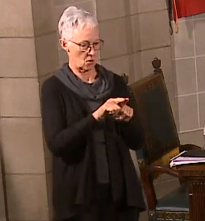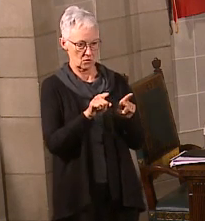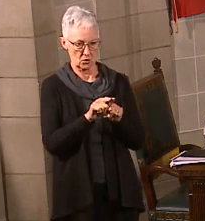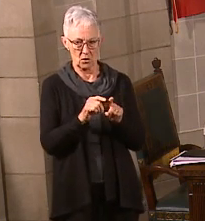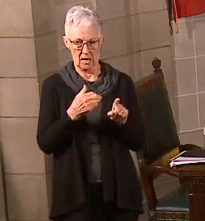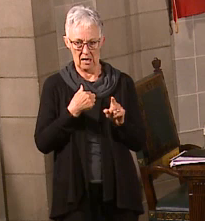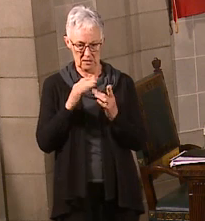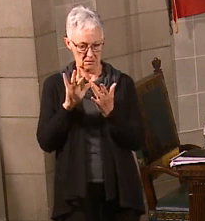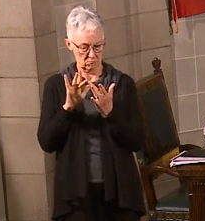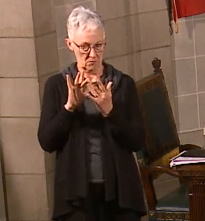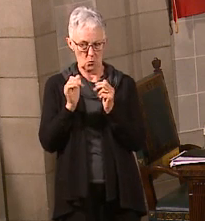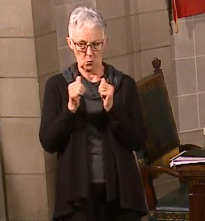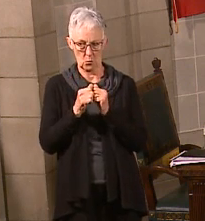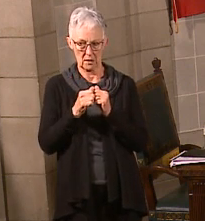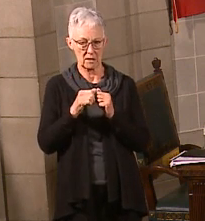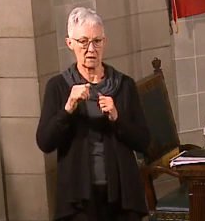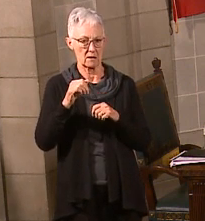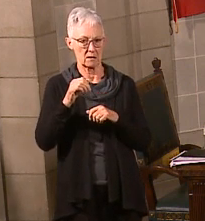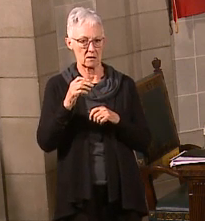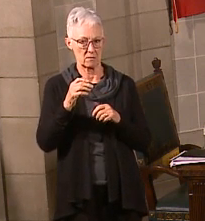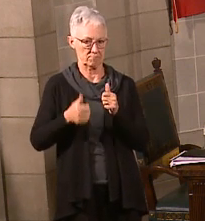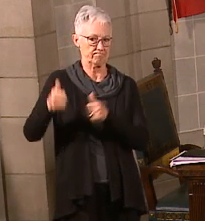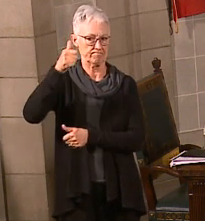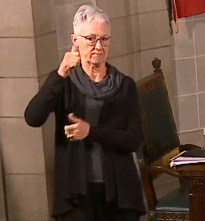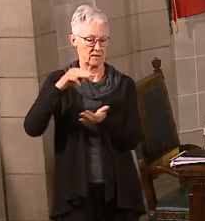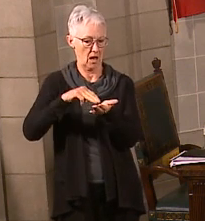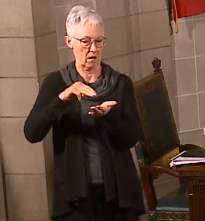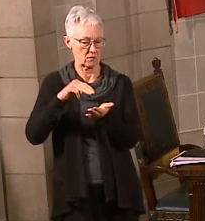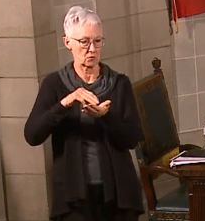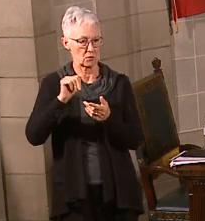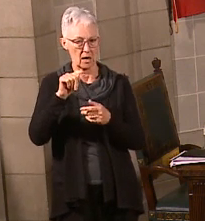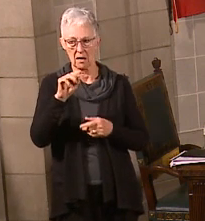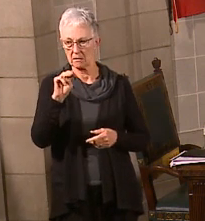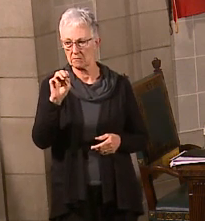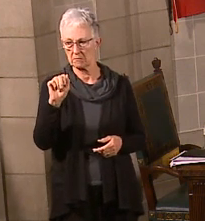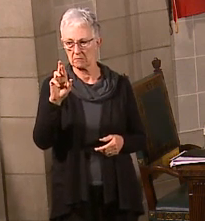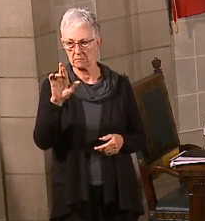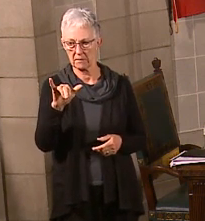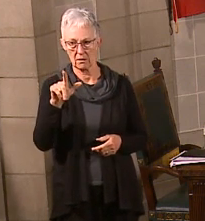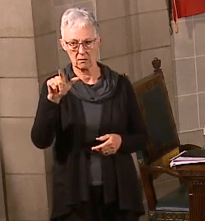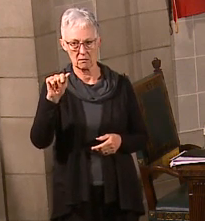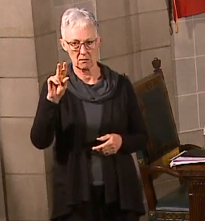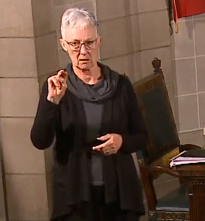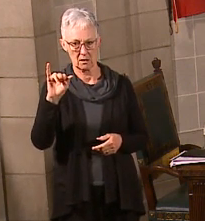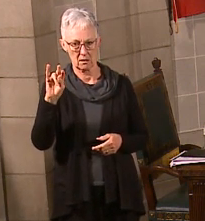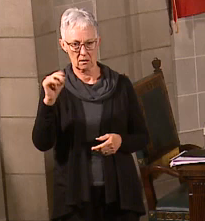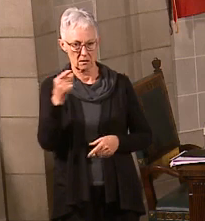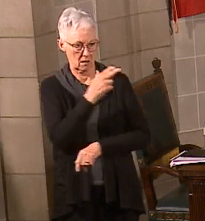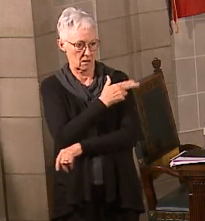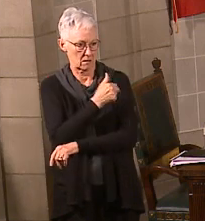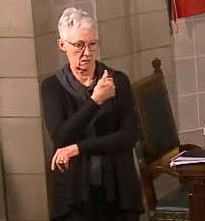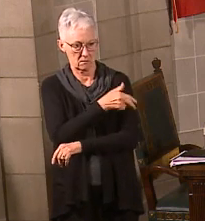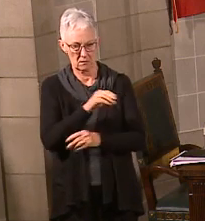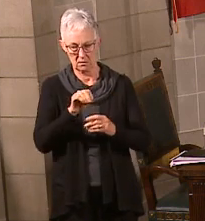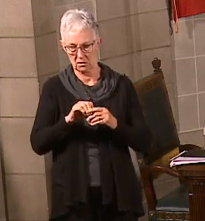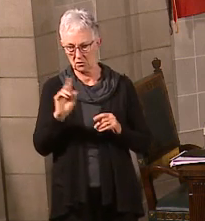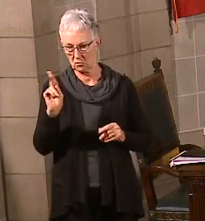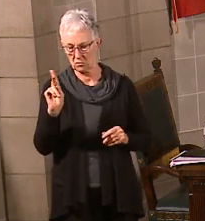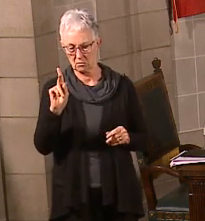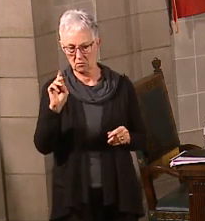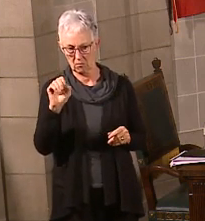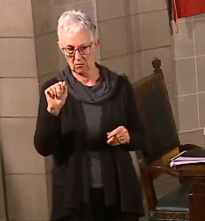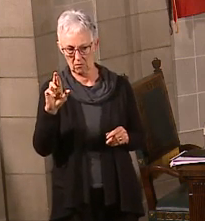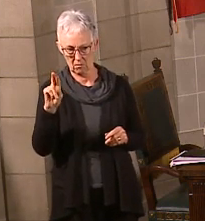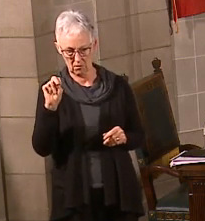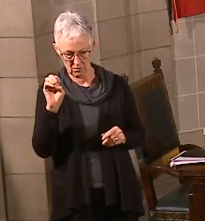Hastings Mary Lanning Hospital, where there also was some issues, but they also seem to be under very good control. They